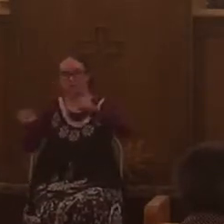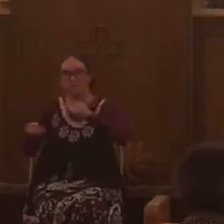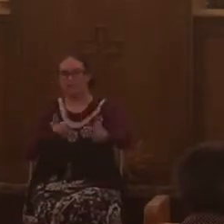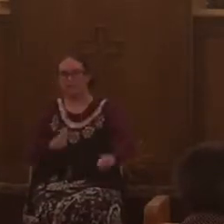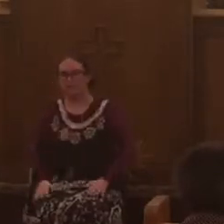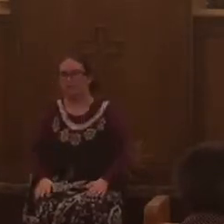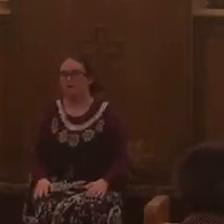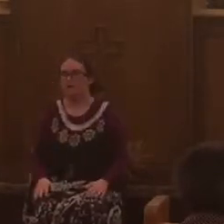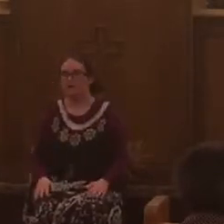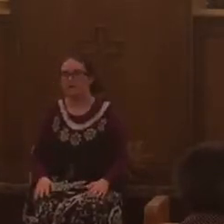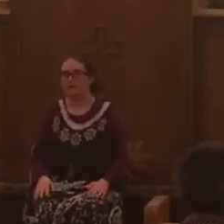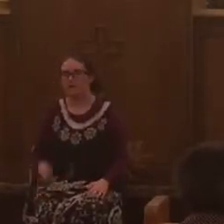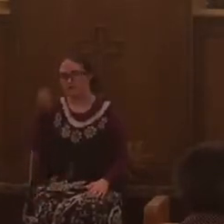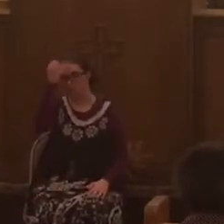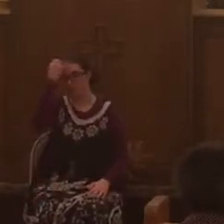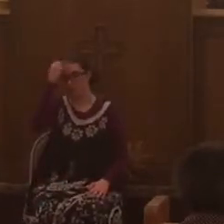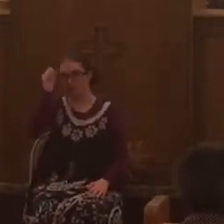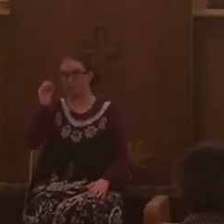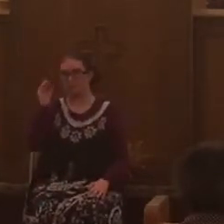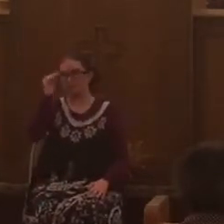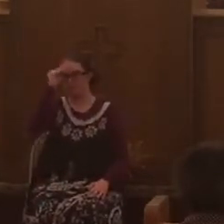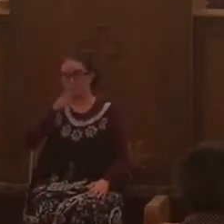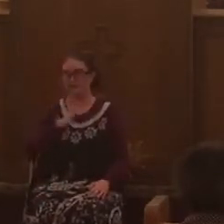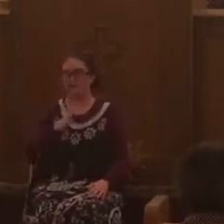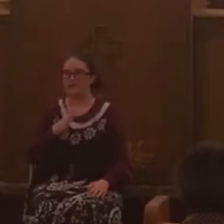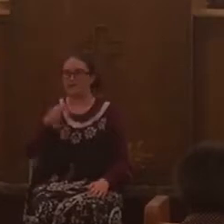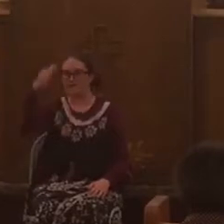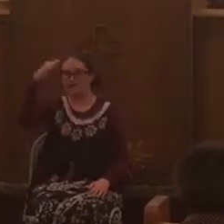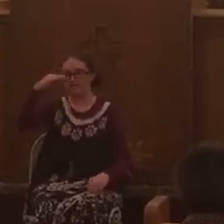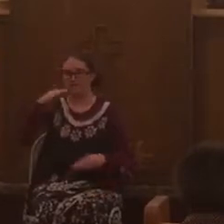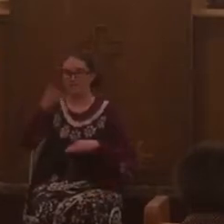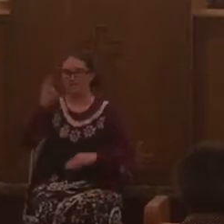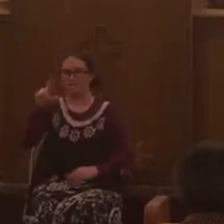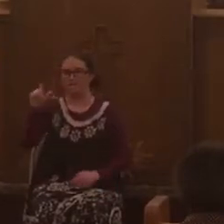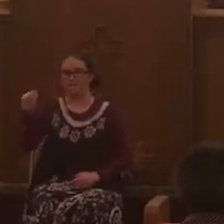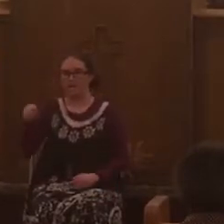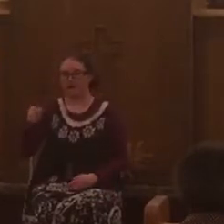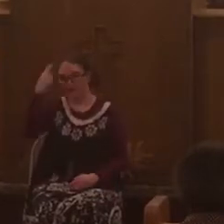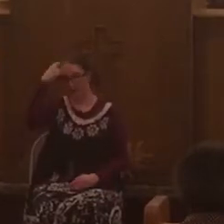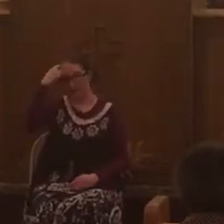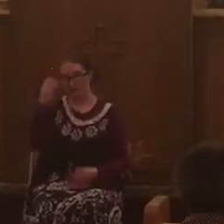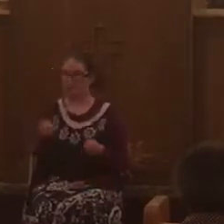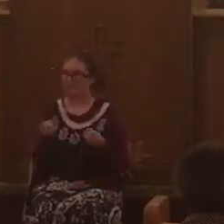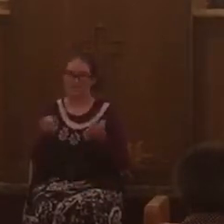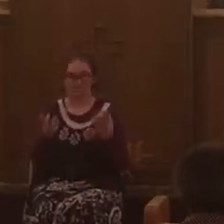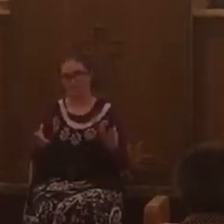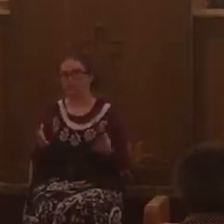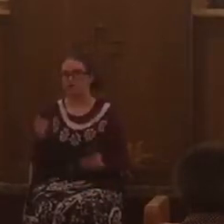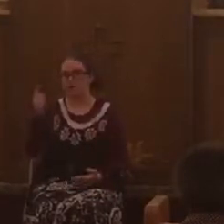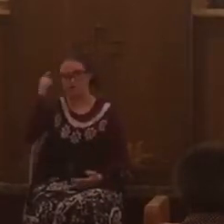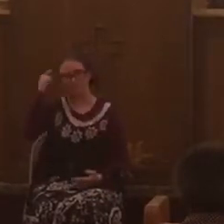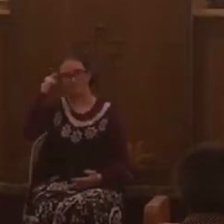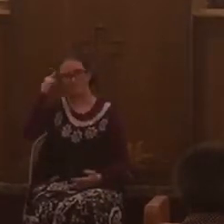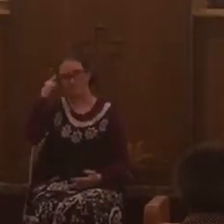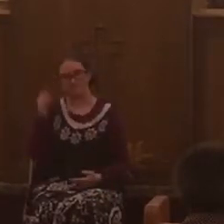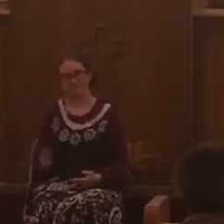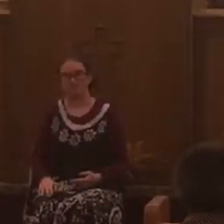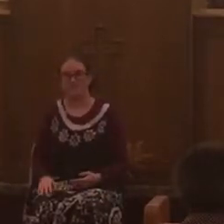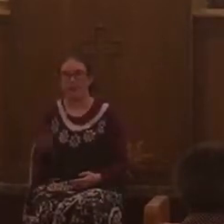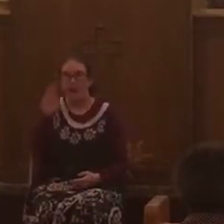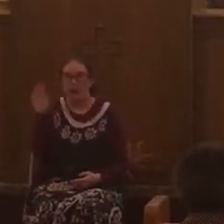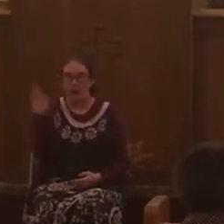receive power. But look what Jesus said in Luke 10, 18 through 20. And he said to them, I beheld Satan as lightning fall from heaven.